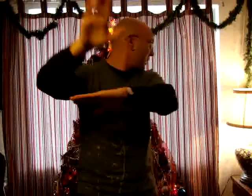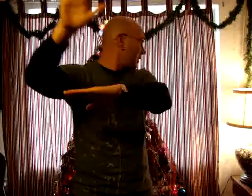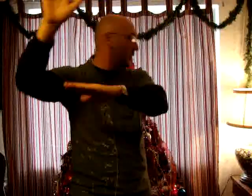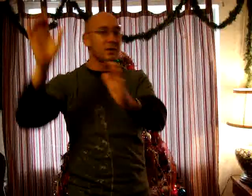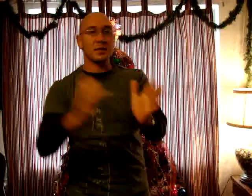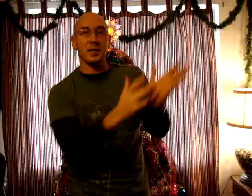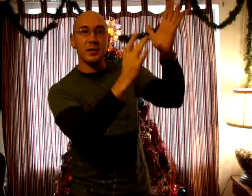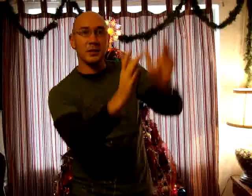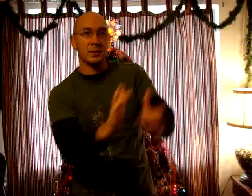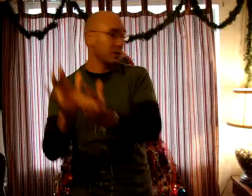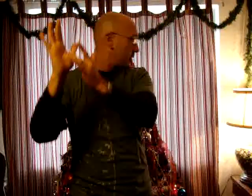sent his Son